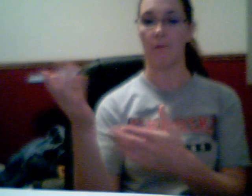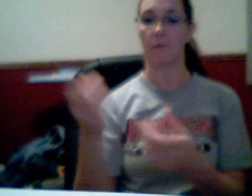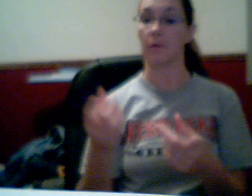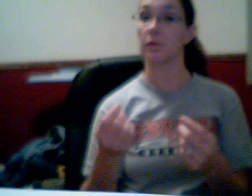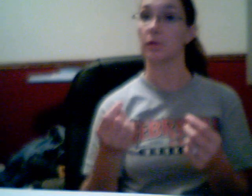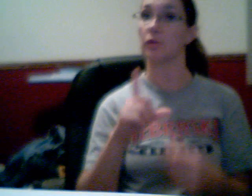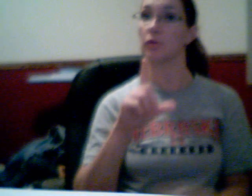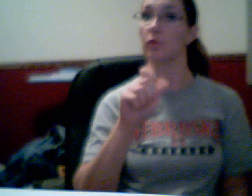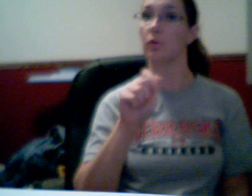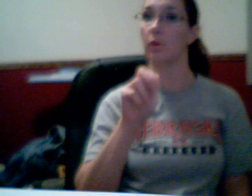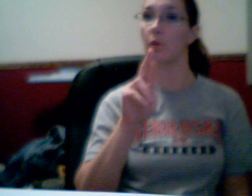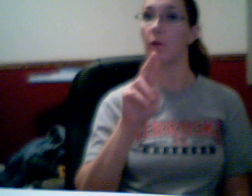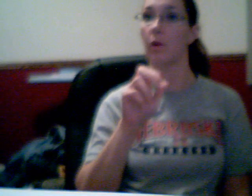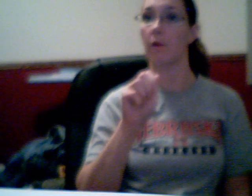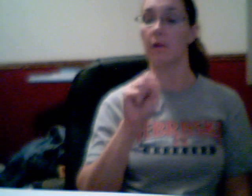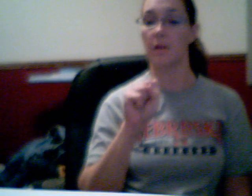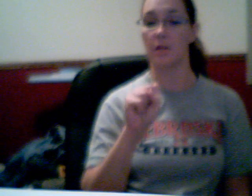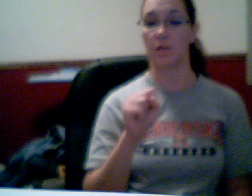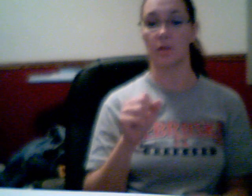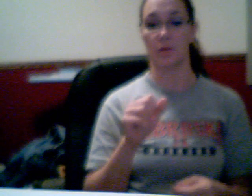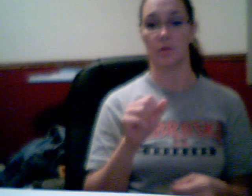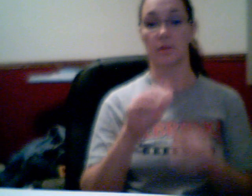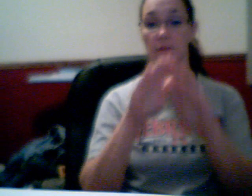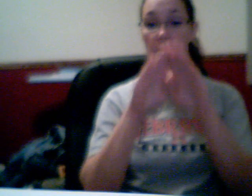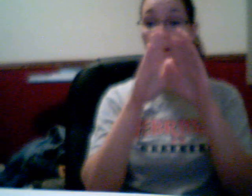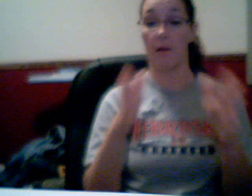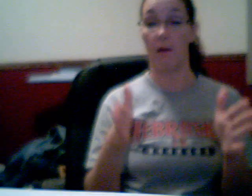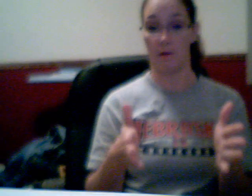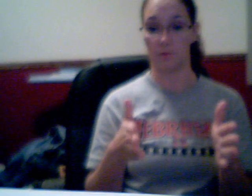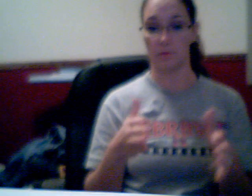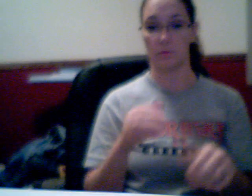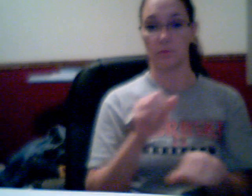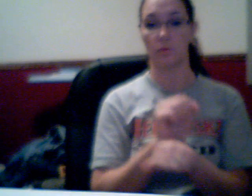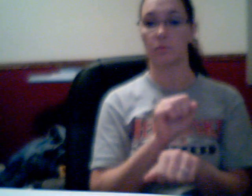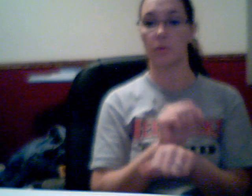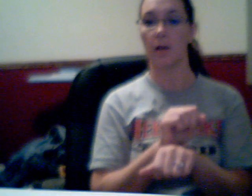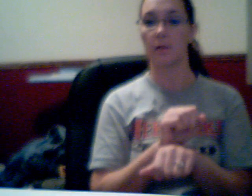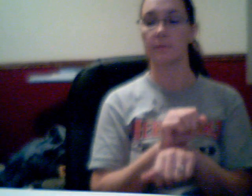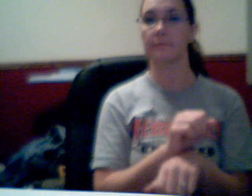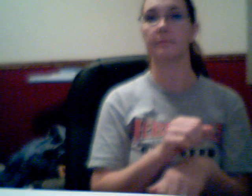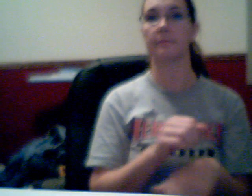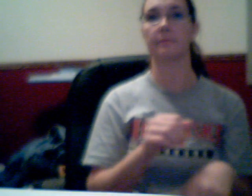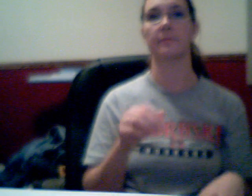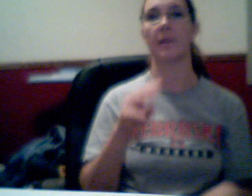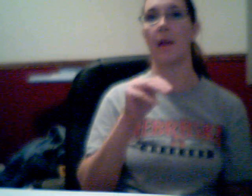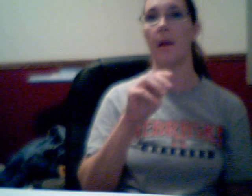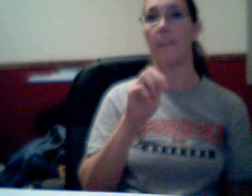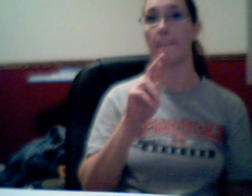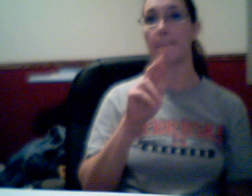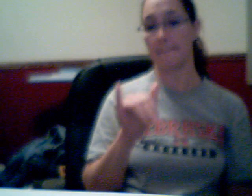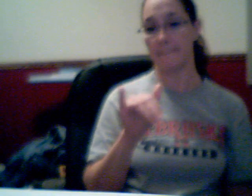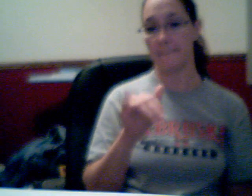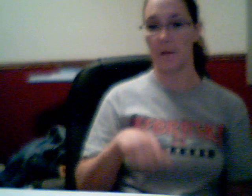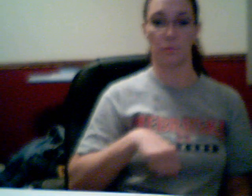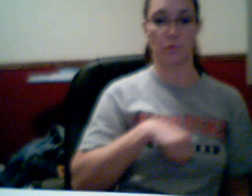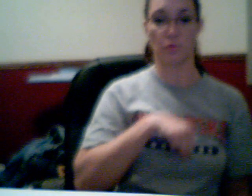every haycock, he stopped the horses and pitched the hay up into the hayrack. It came tumbling loosely over the high